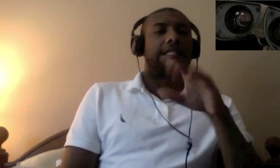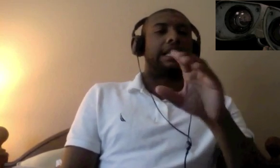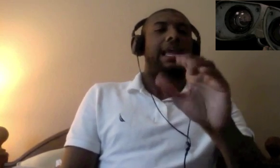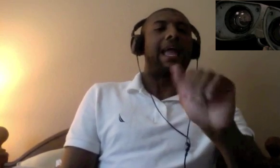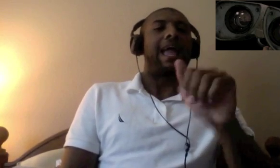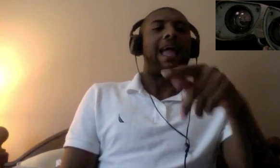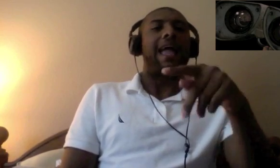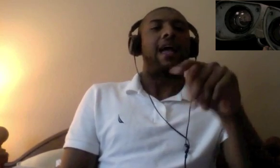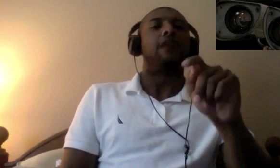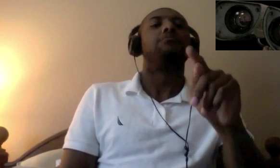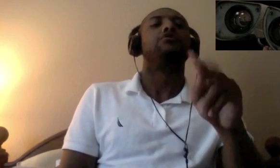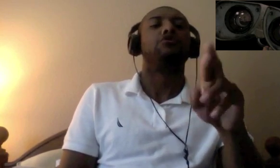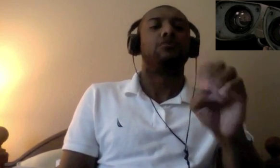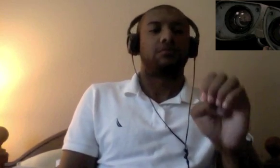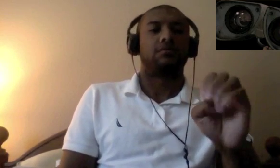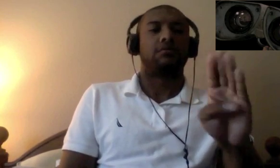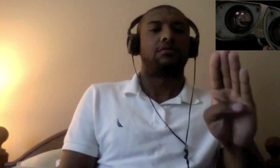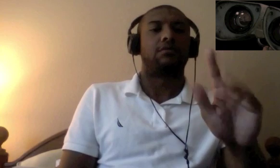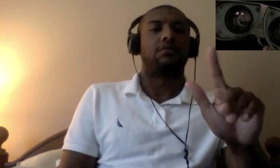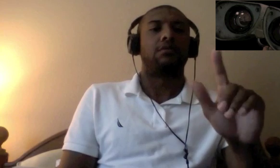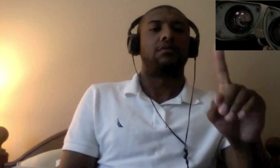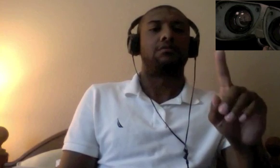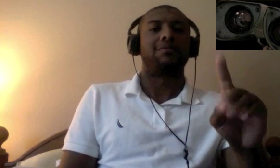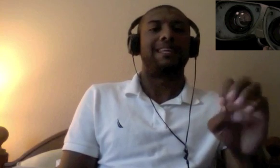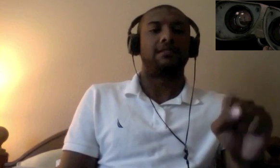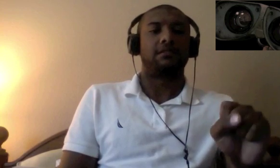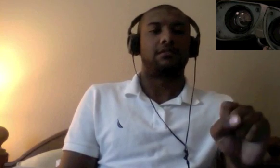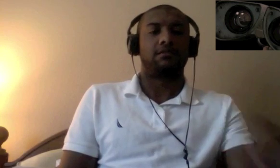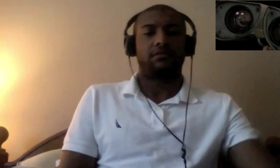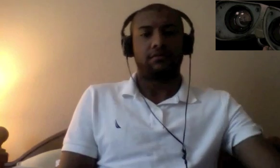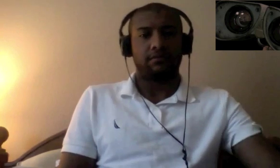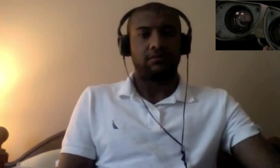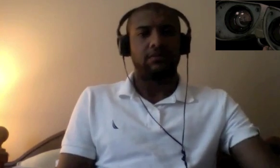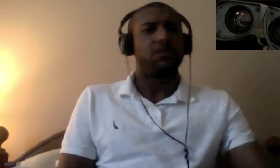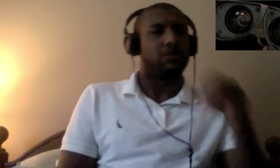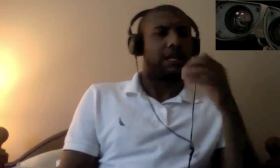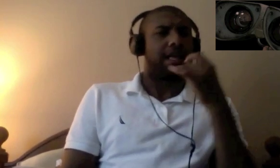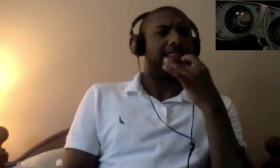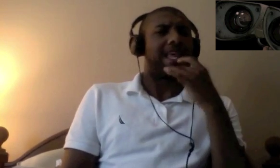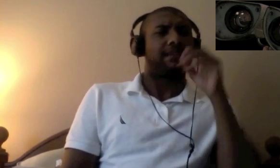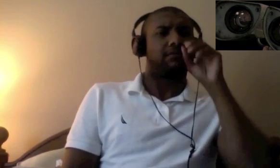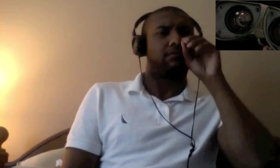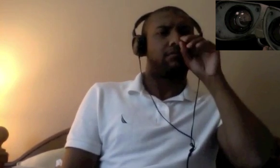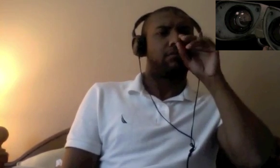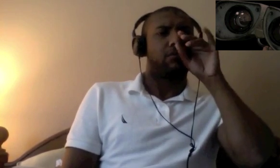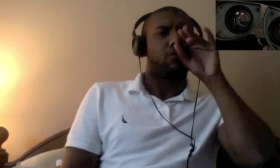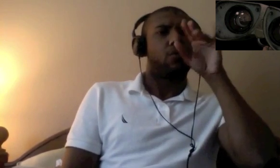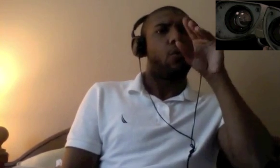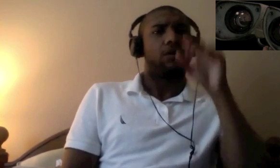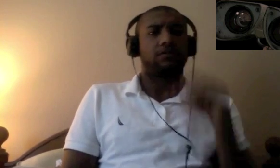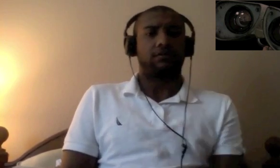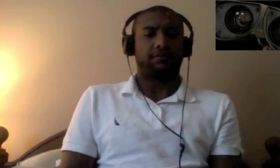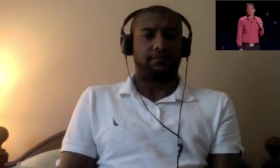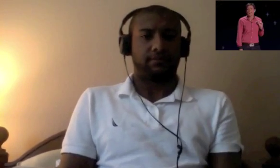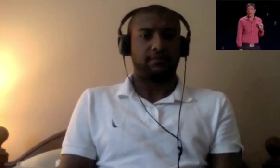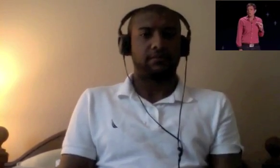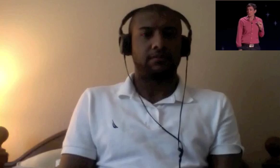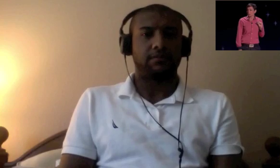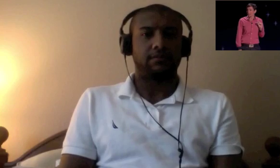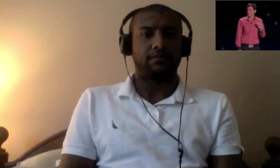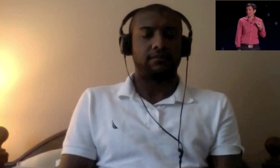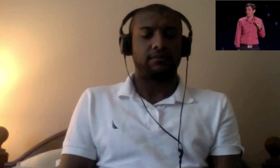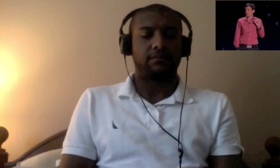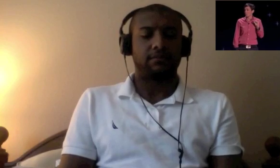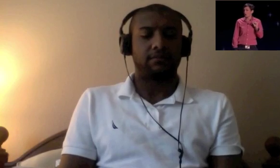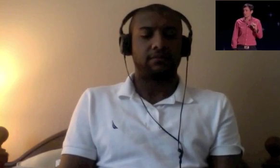blades. Suddenly, those aperture blades are poking through that reflection the way nothing else has. Now